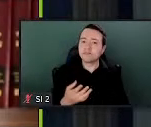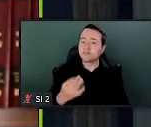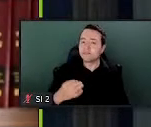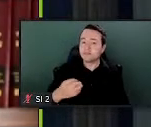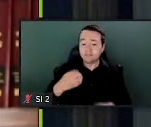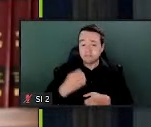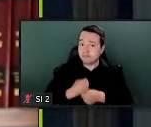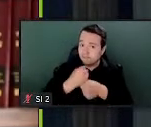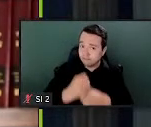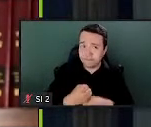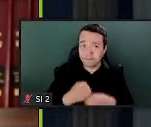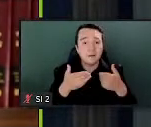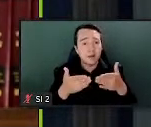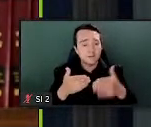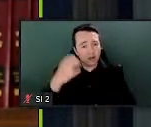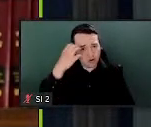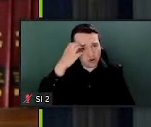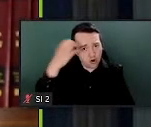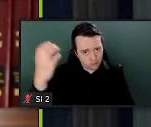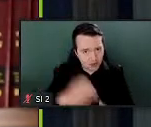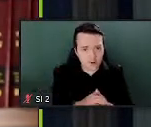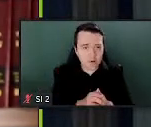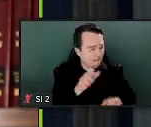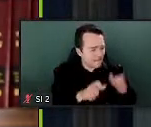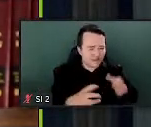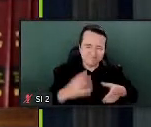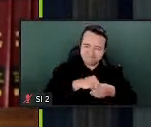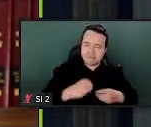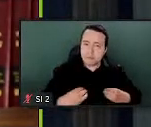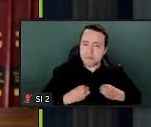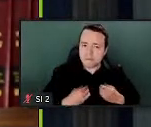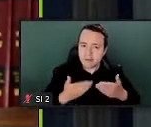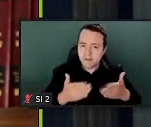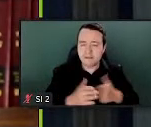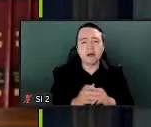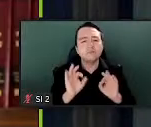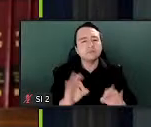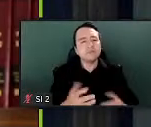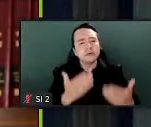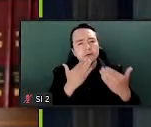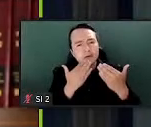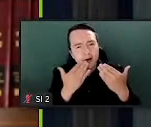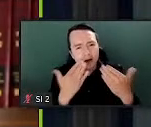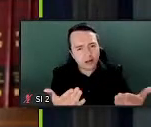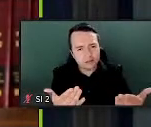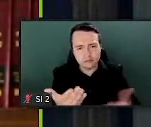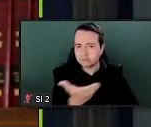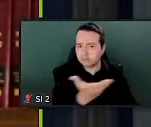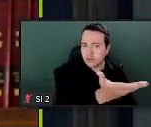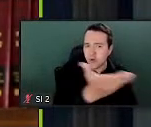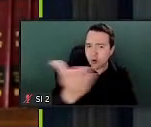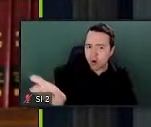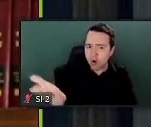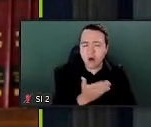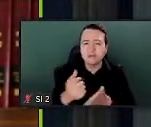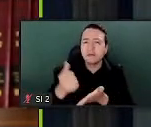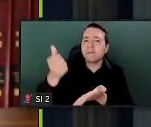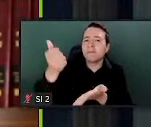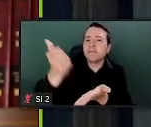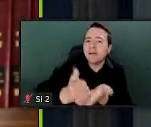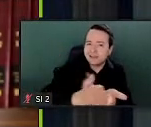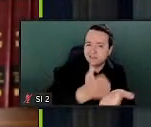national government of the republic of panama and the panamanian group i would like to thank you for the participation